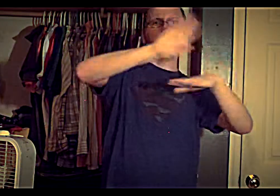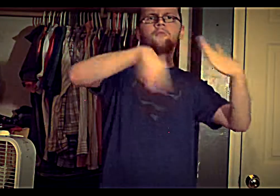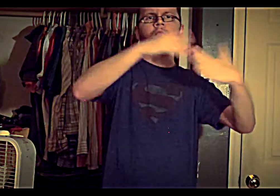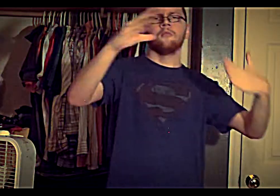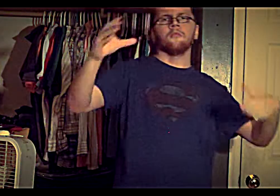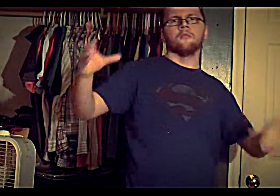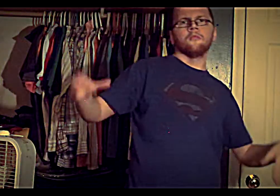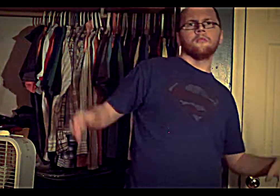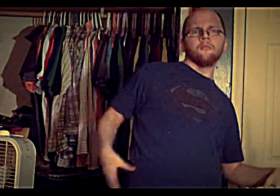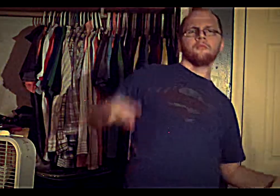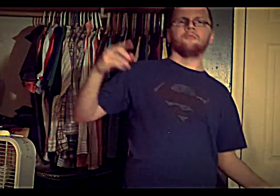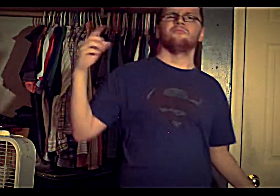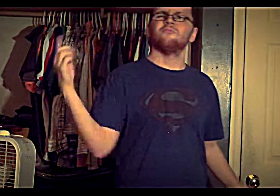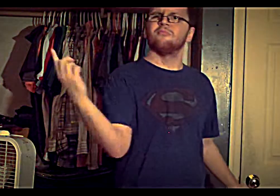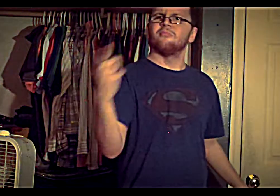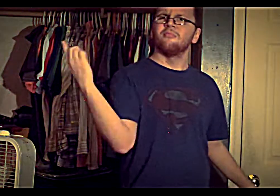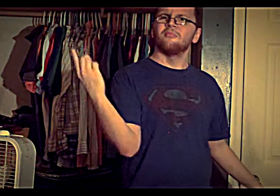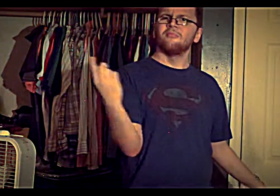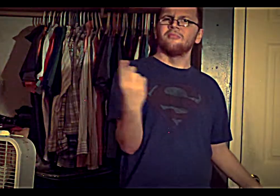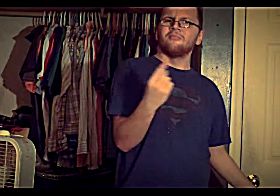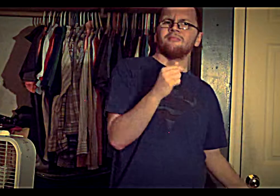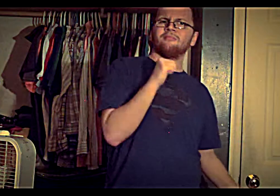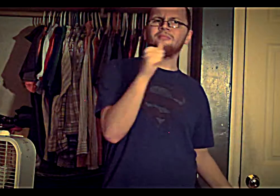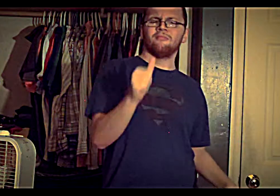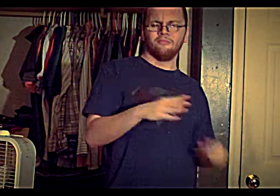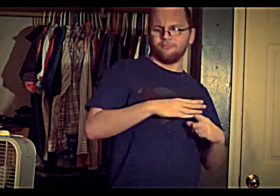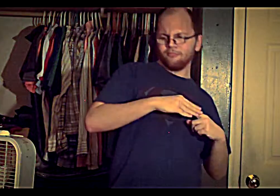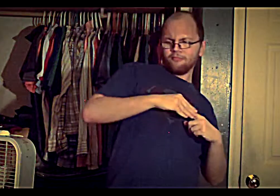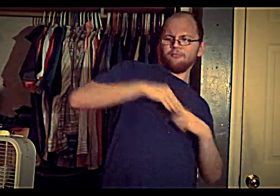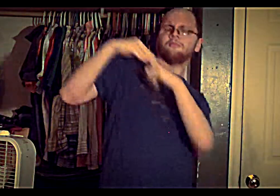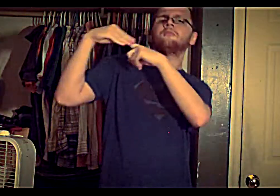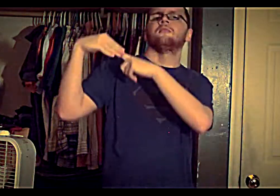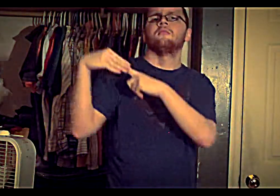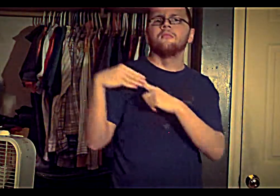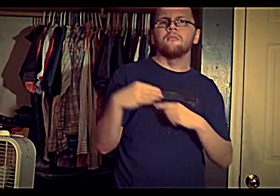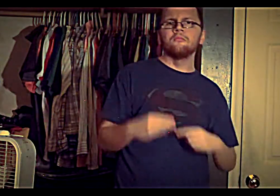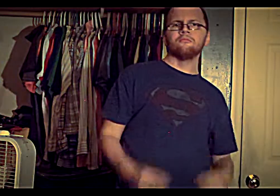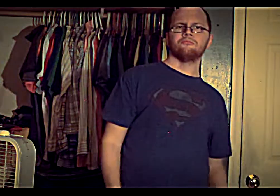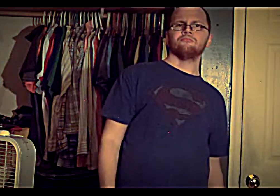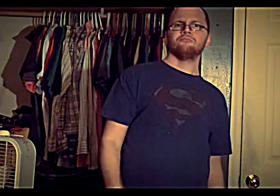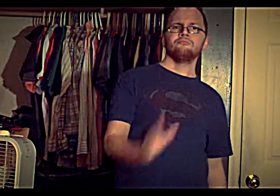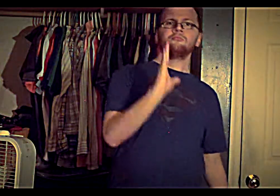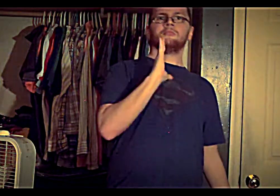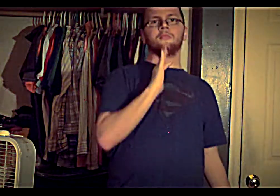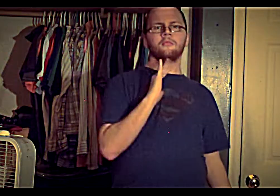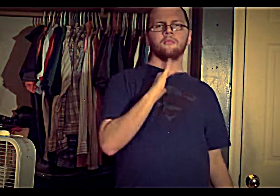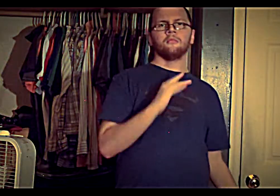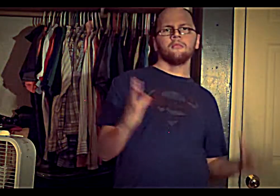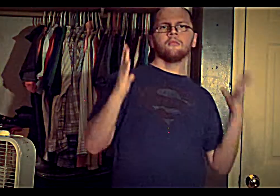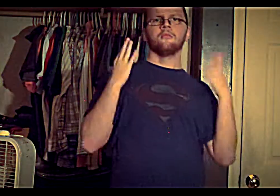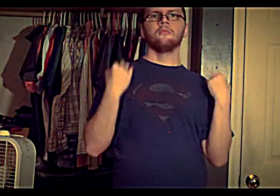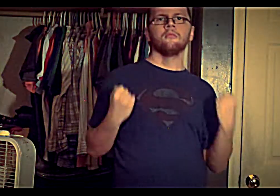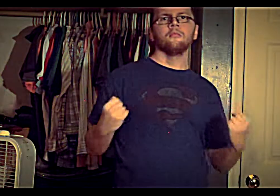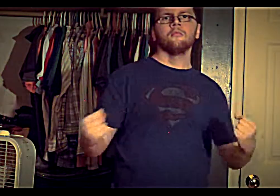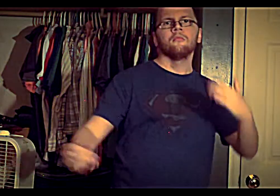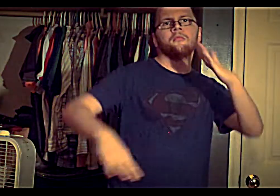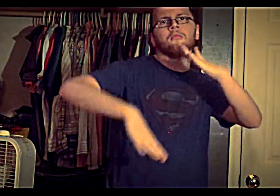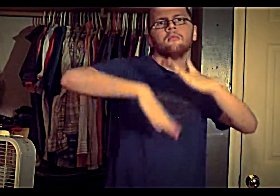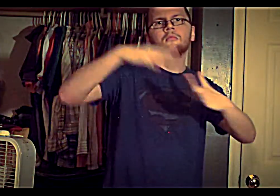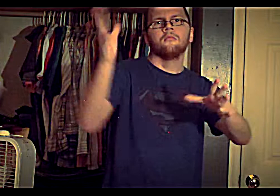my face, tell me that you're not just about the space. You really think I could be a place? Nah, I come from my space, cause I'm a classy boy, I'ma hold it up. You